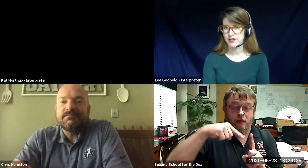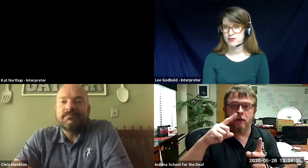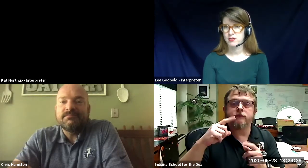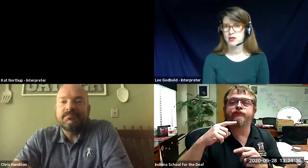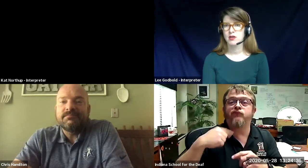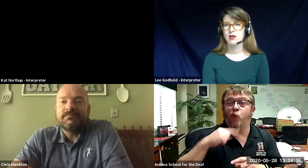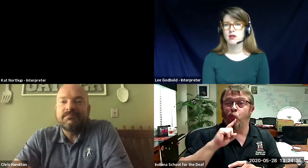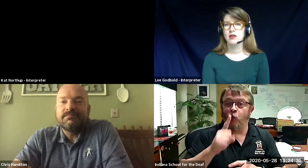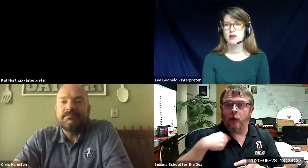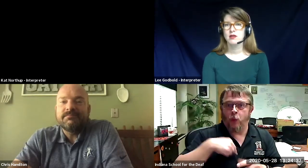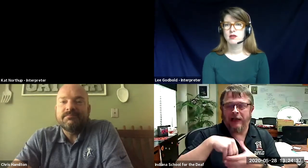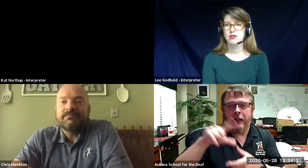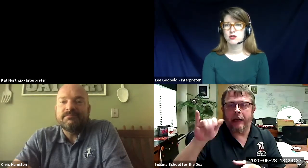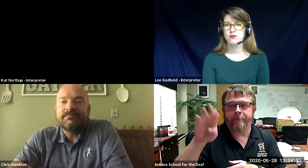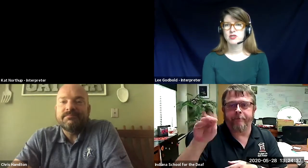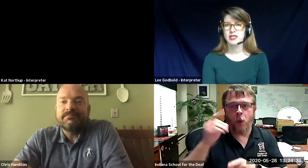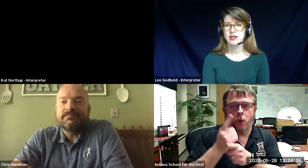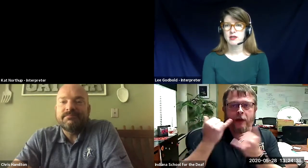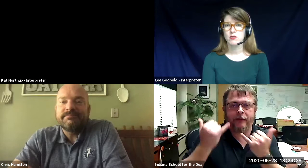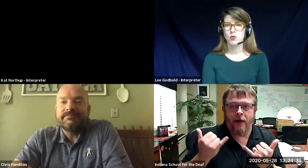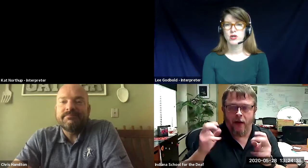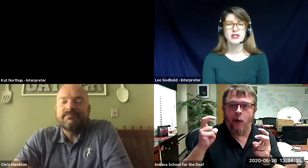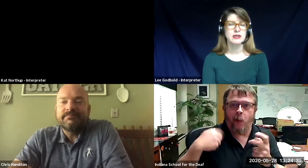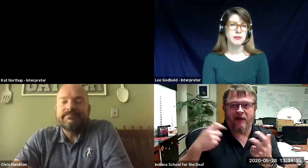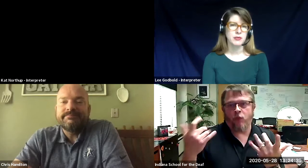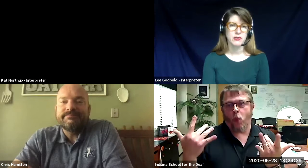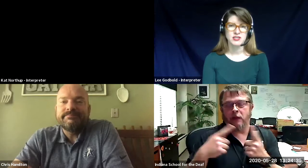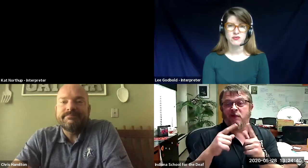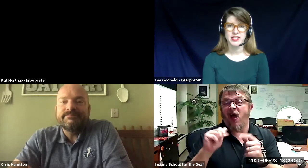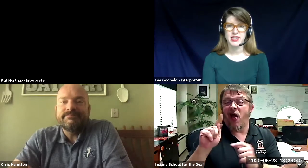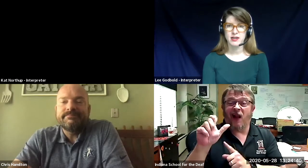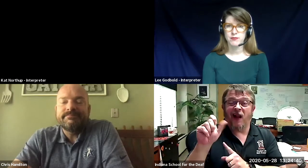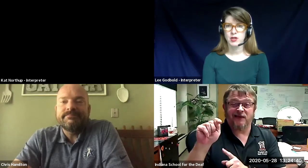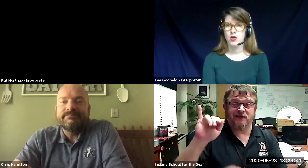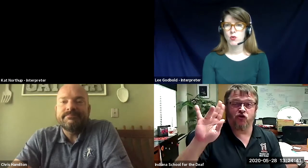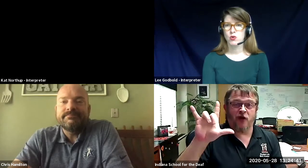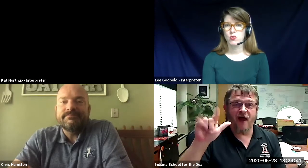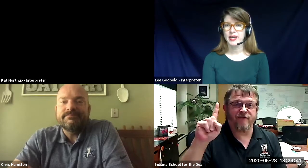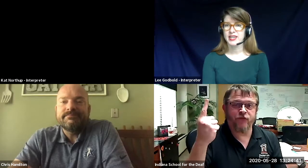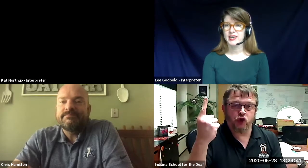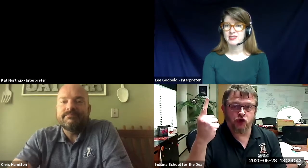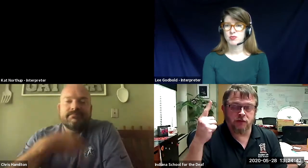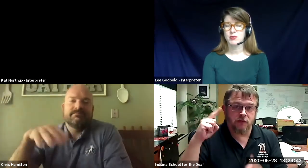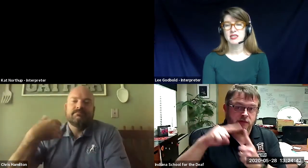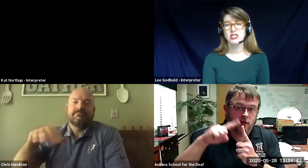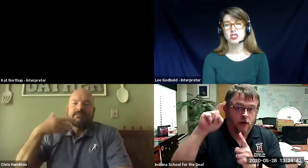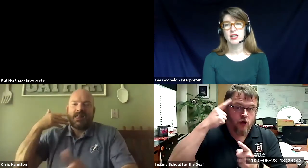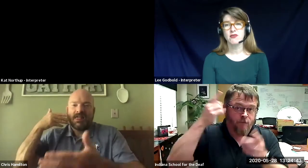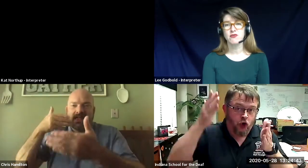Deaf. So really, we're in limbo as of right now. We're waiting until probably at least July